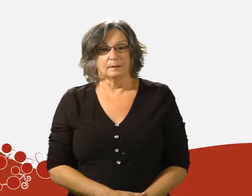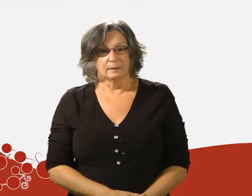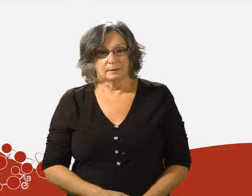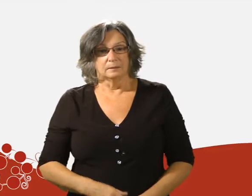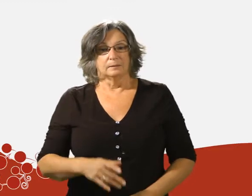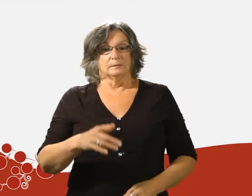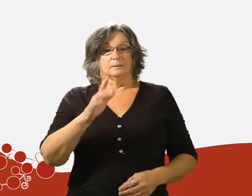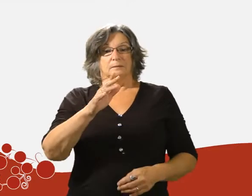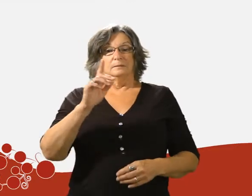programs.